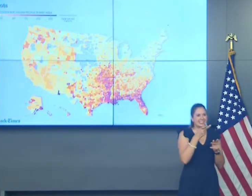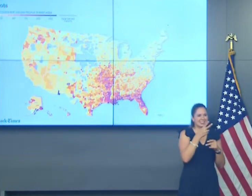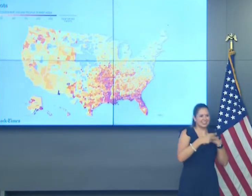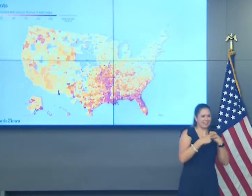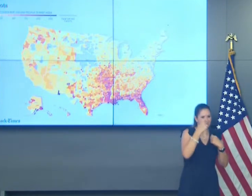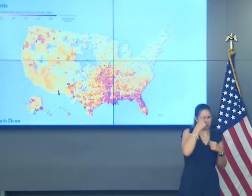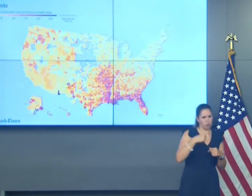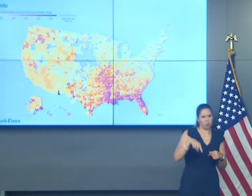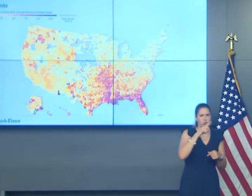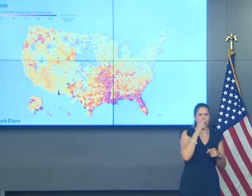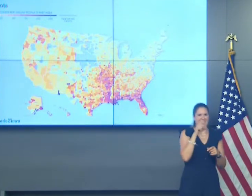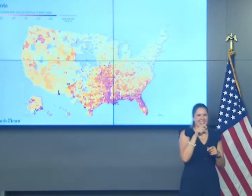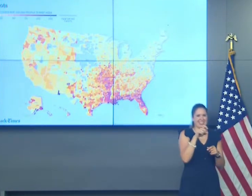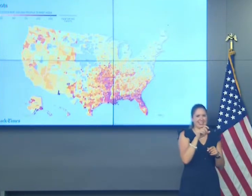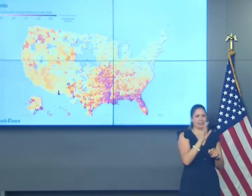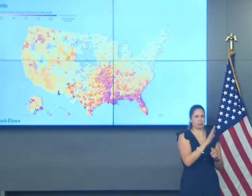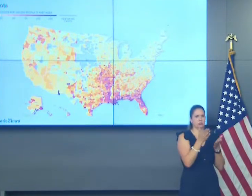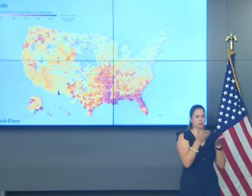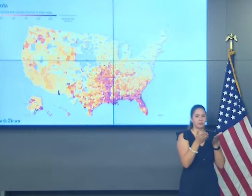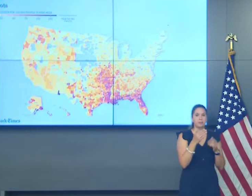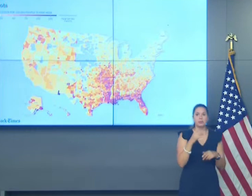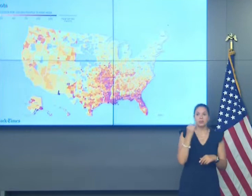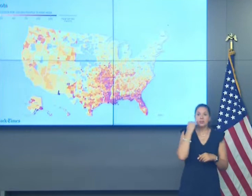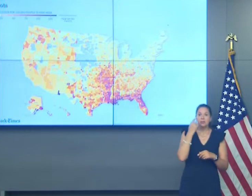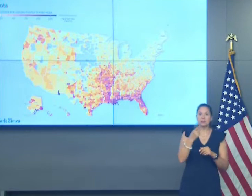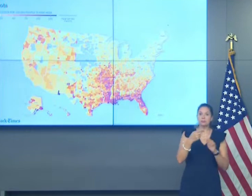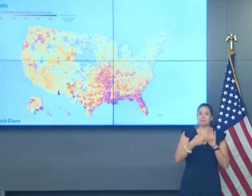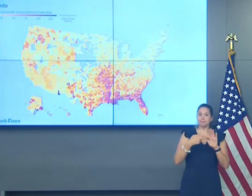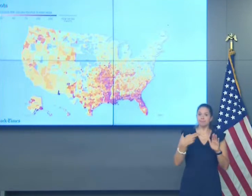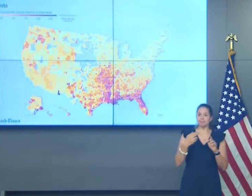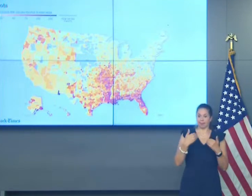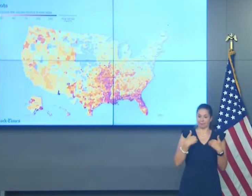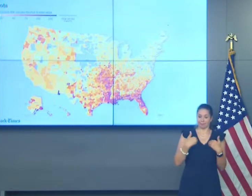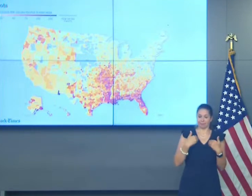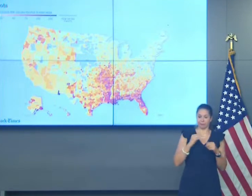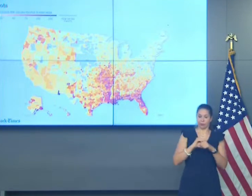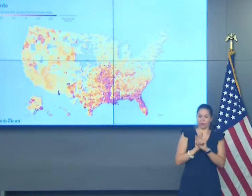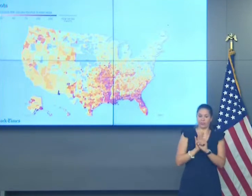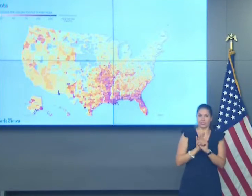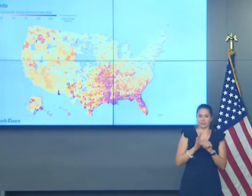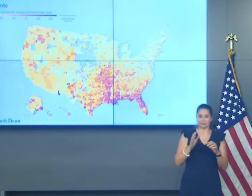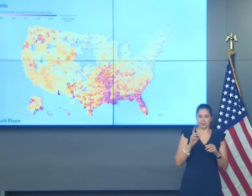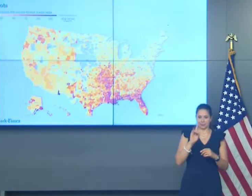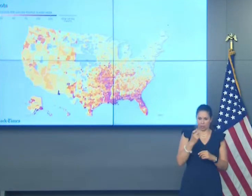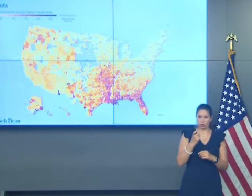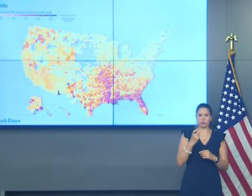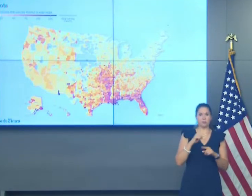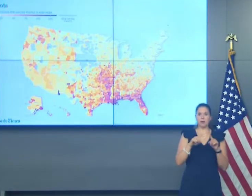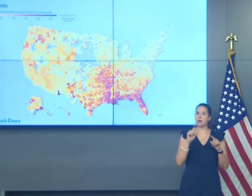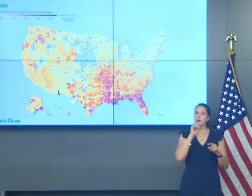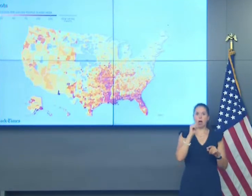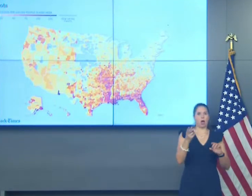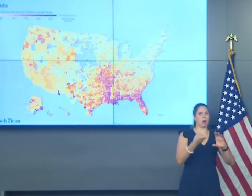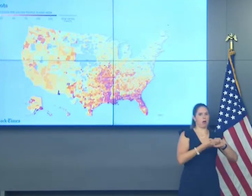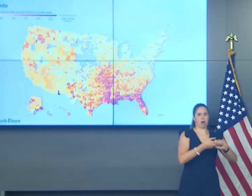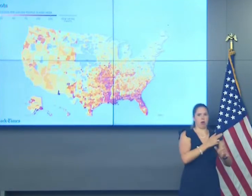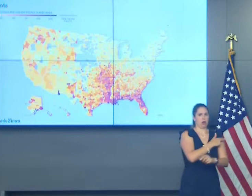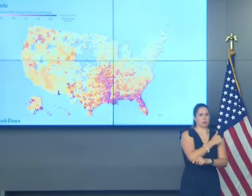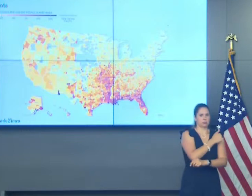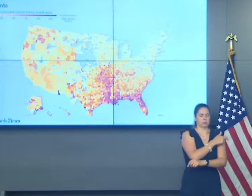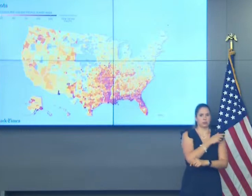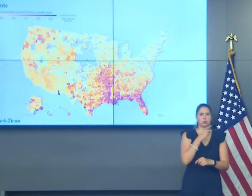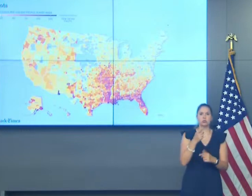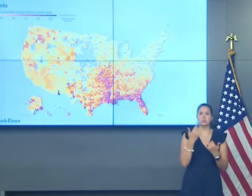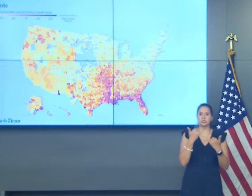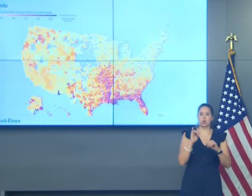remind people that if you have been diagnosed with COVID-19 and you have not been hospitalized and you are